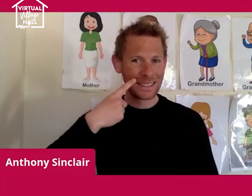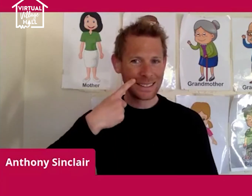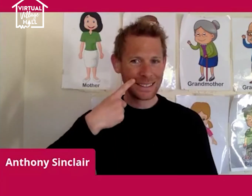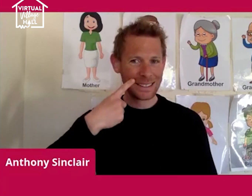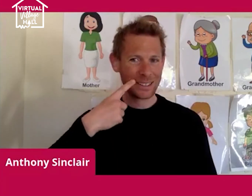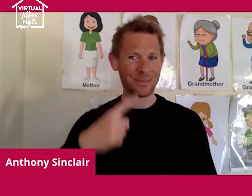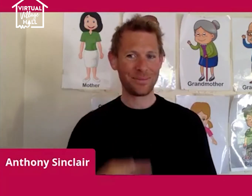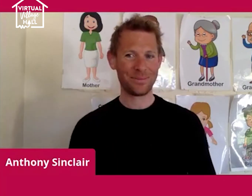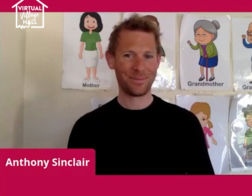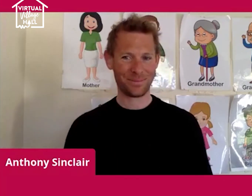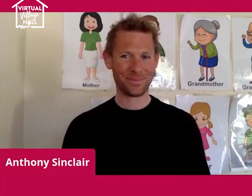or auntie.